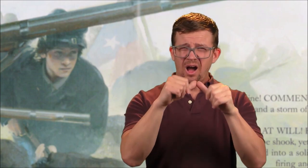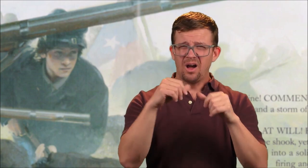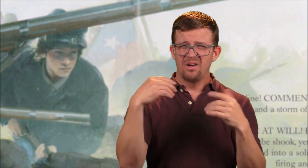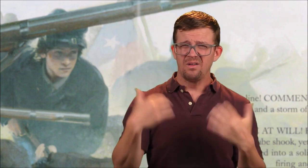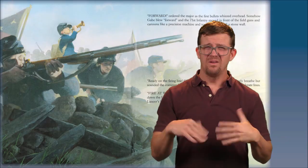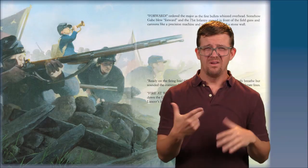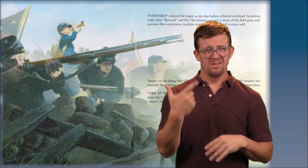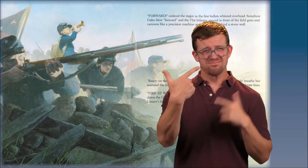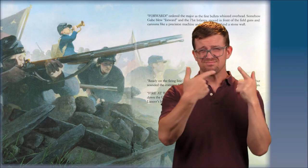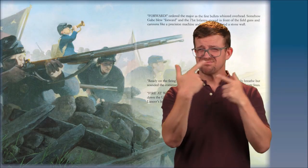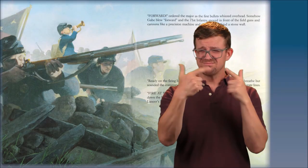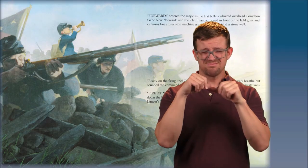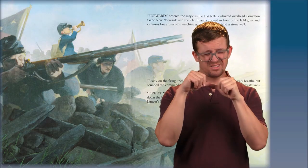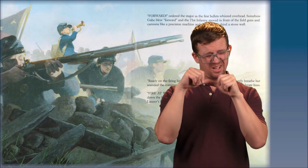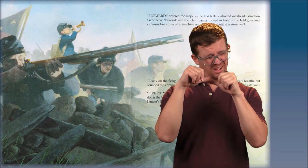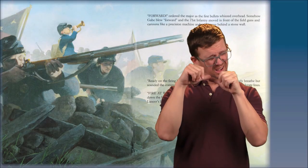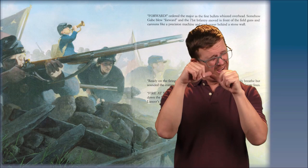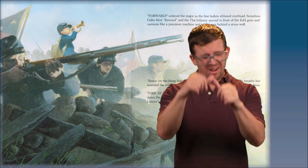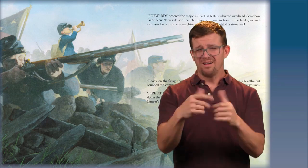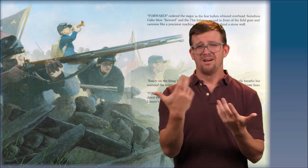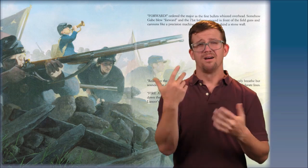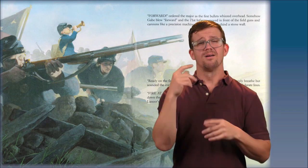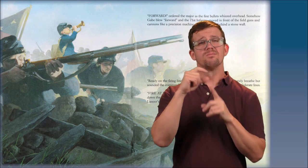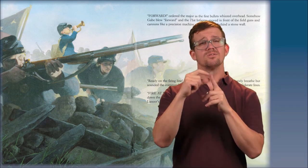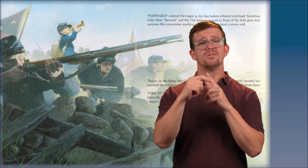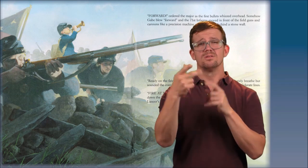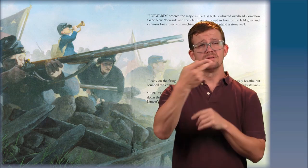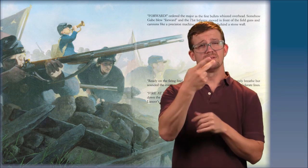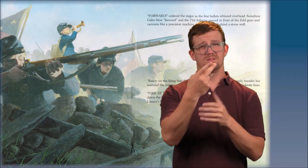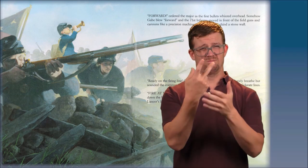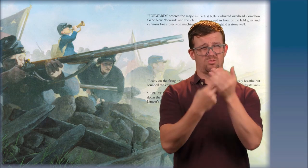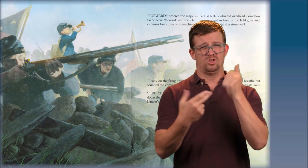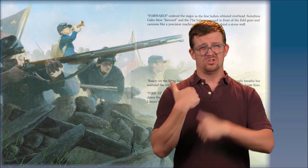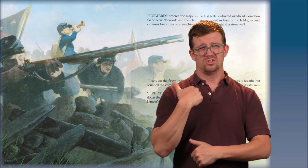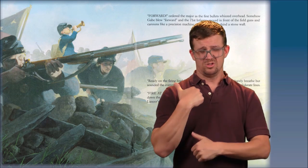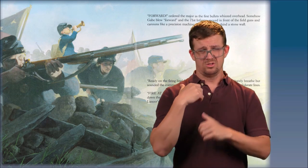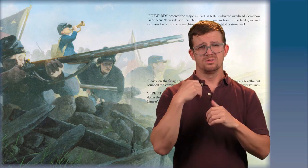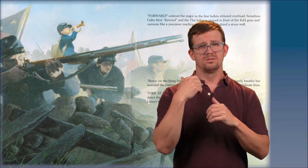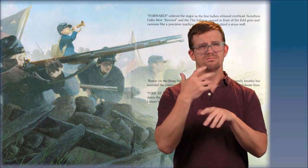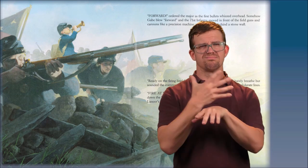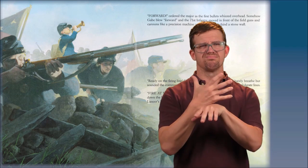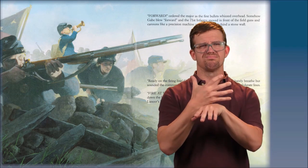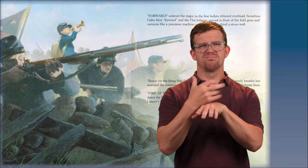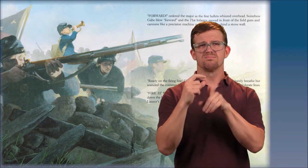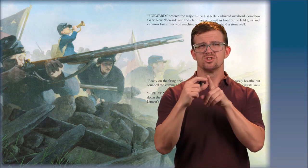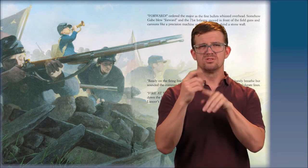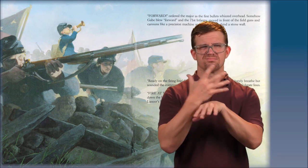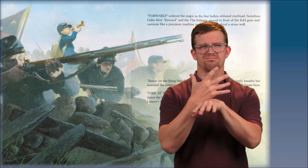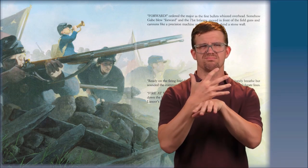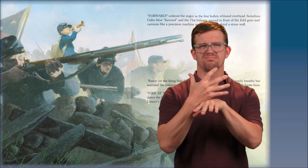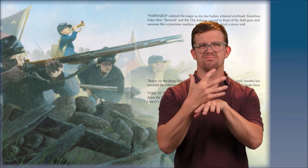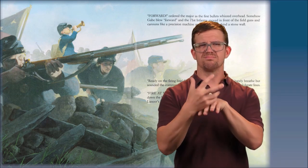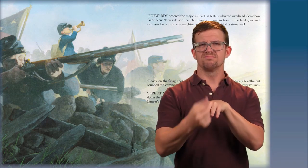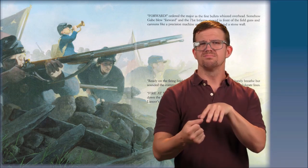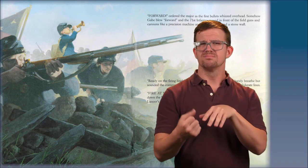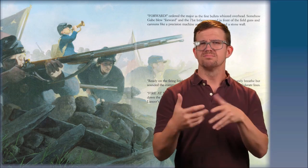to the ground, but many hit their mark until both sides had nearly exhausted their ammo.